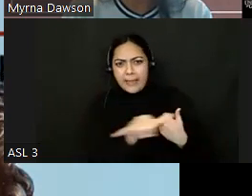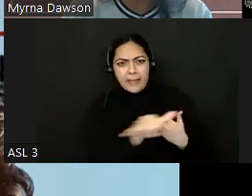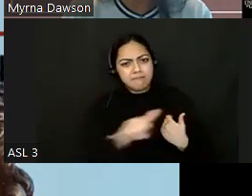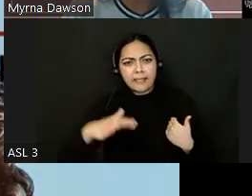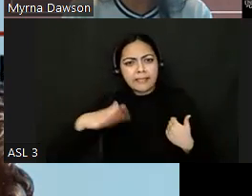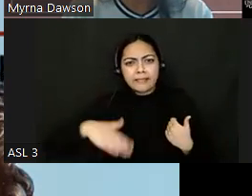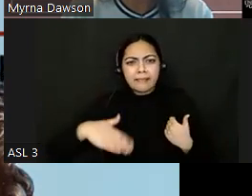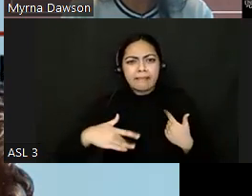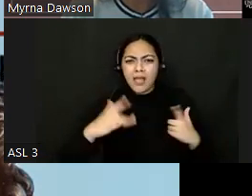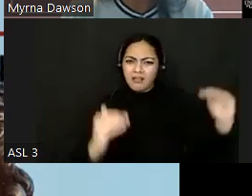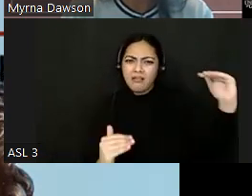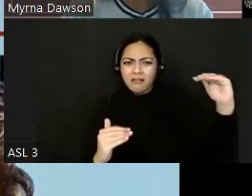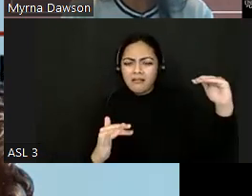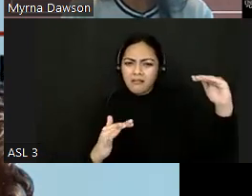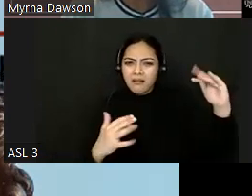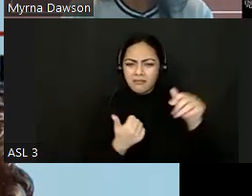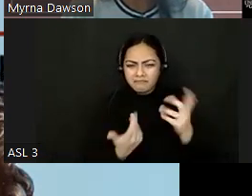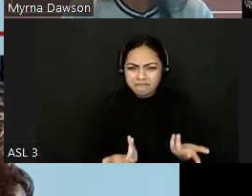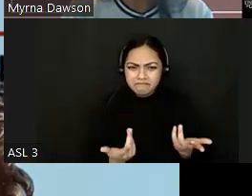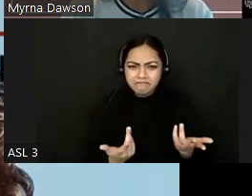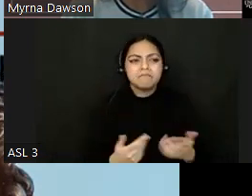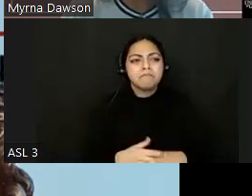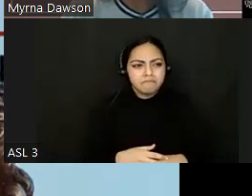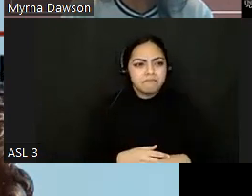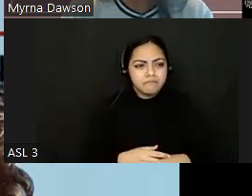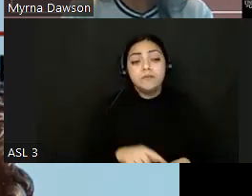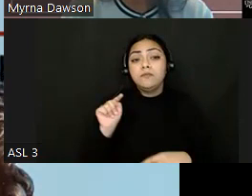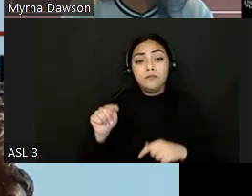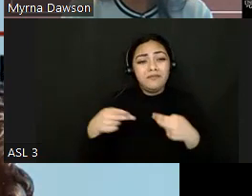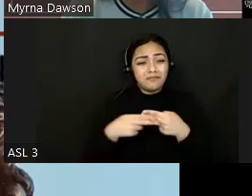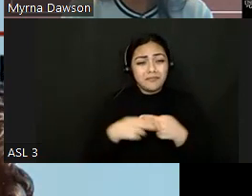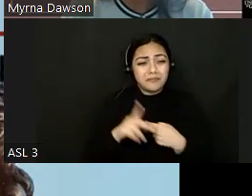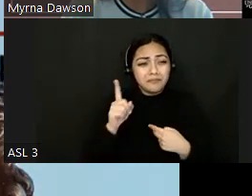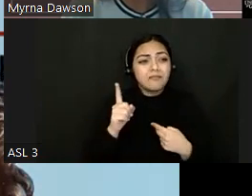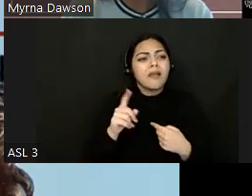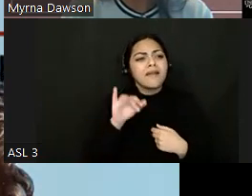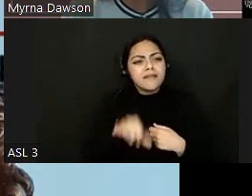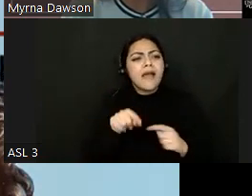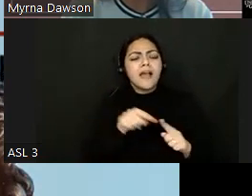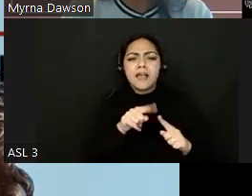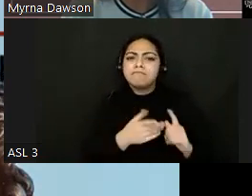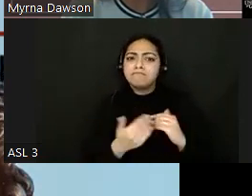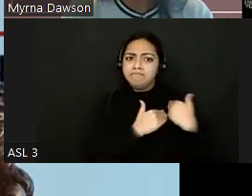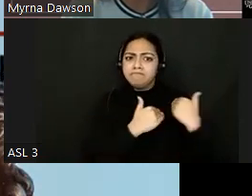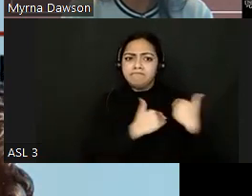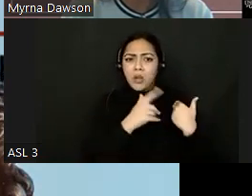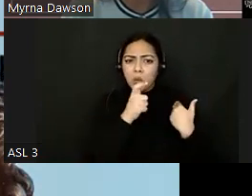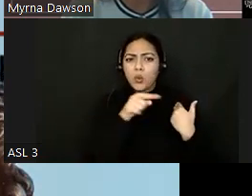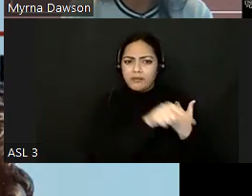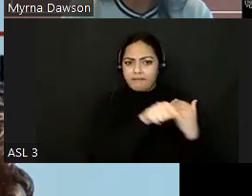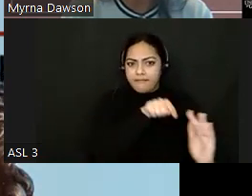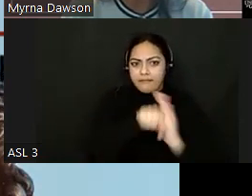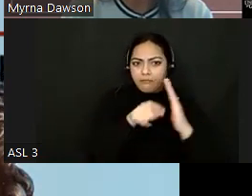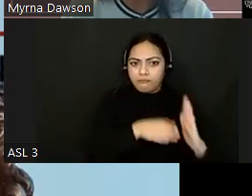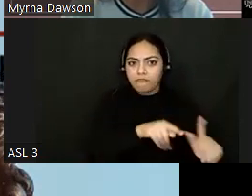And while this slide focuses on perpetrator accountability, it is equally important for us to hold